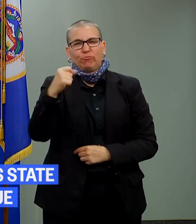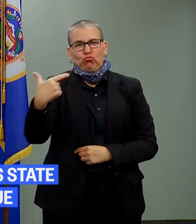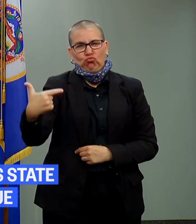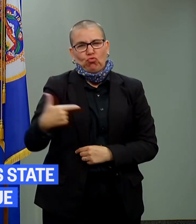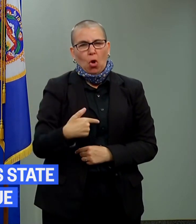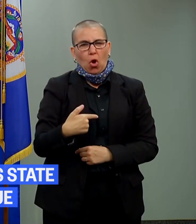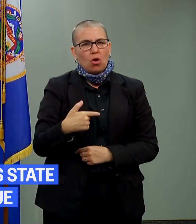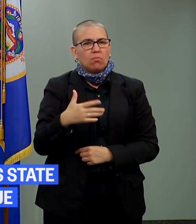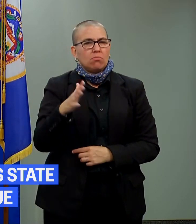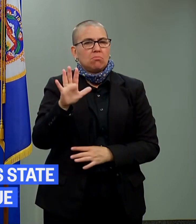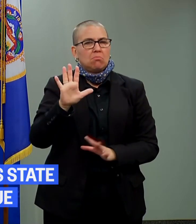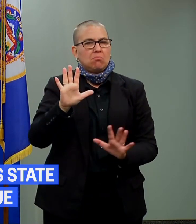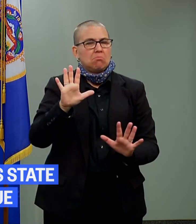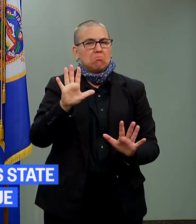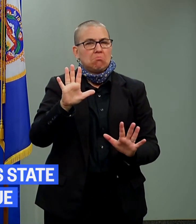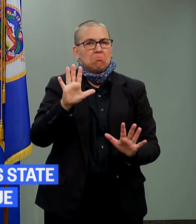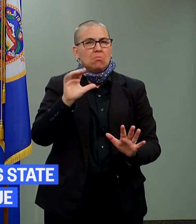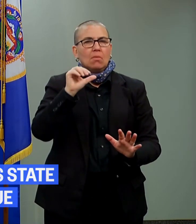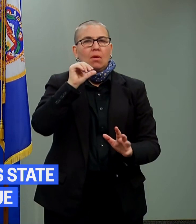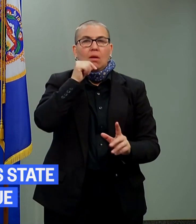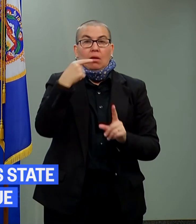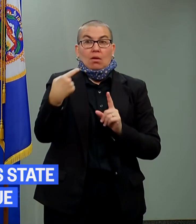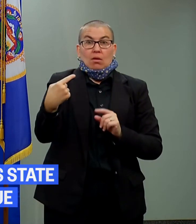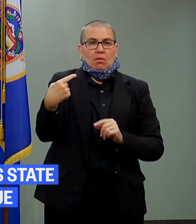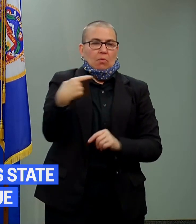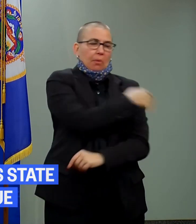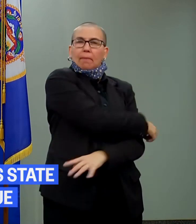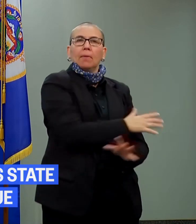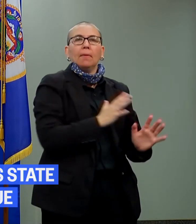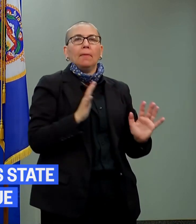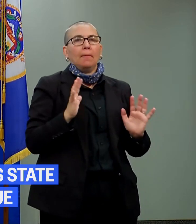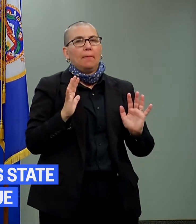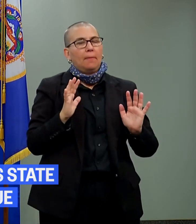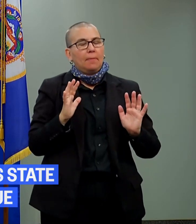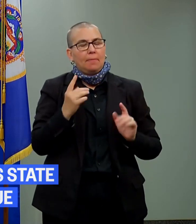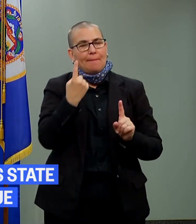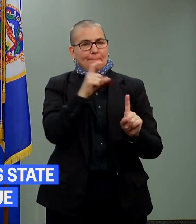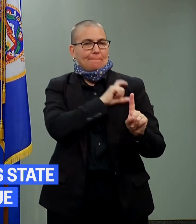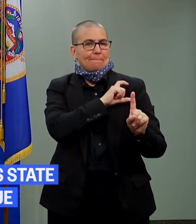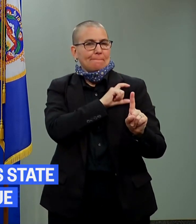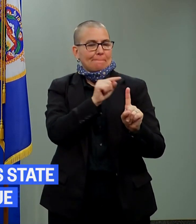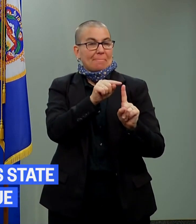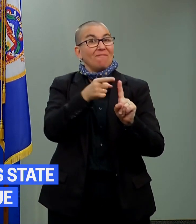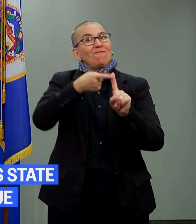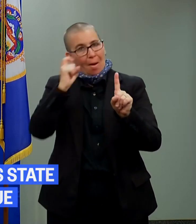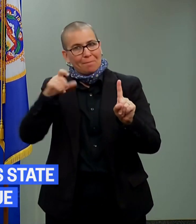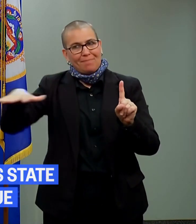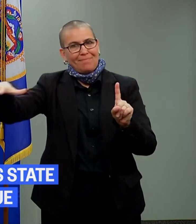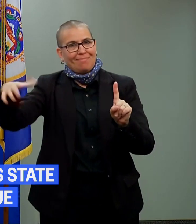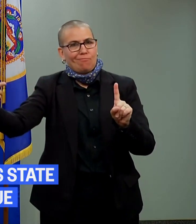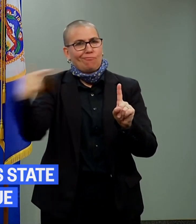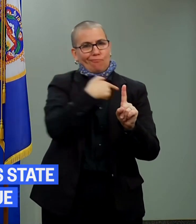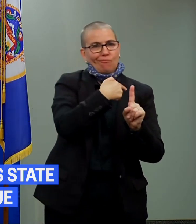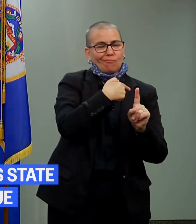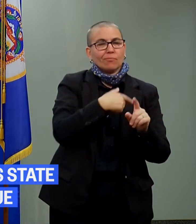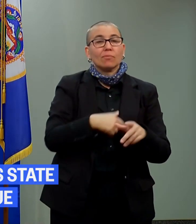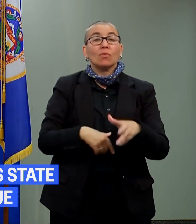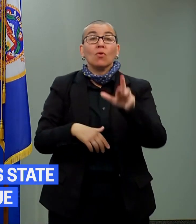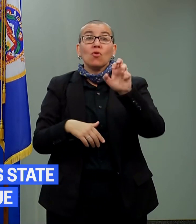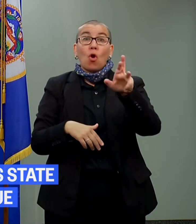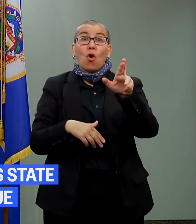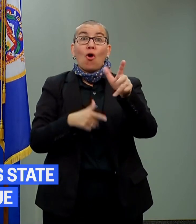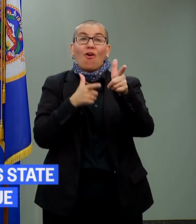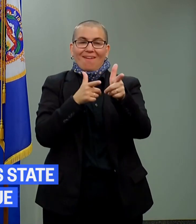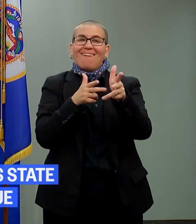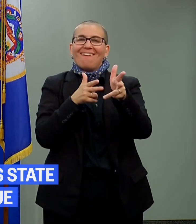hit. We arrested the two people that were in the car from which the shot was fired, and we recovered an AR-15